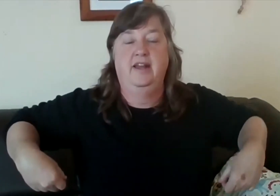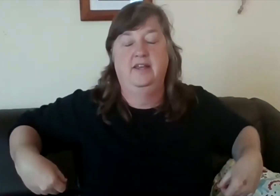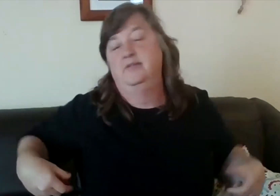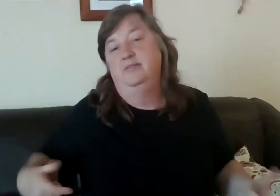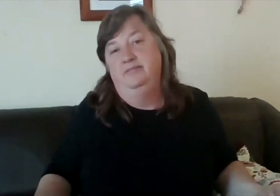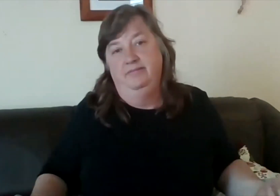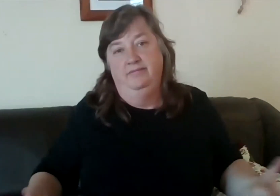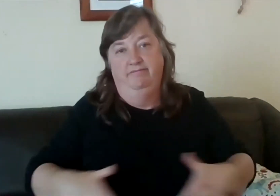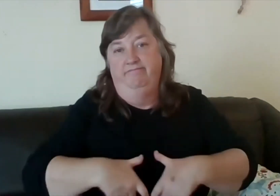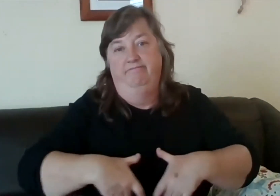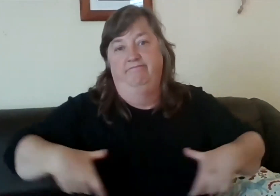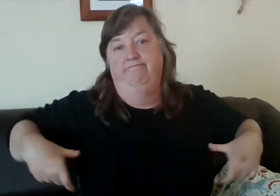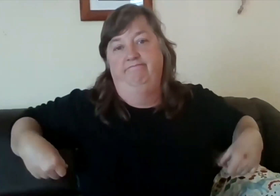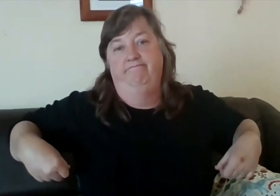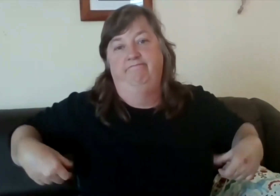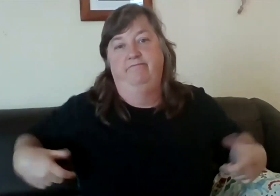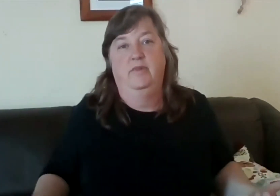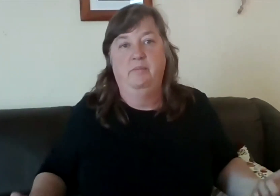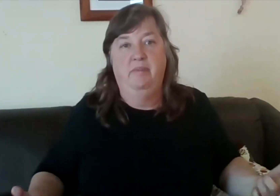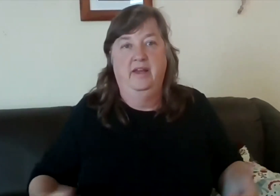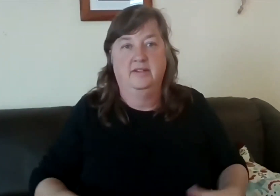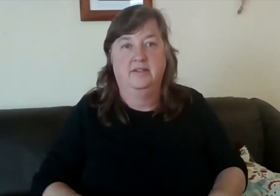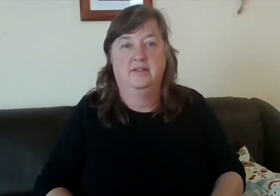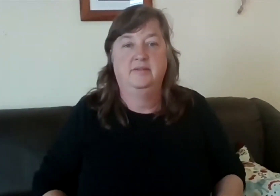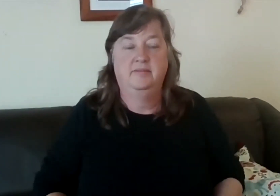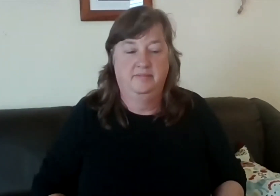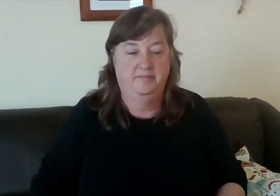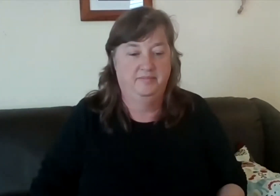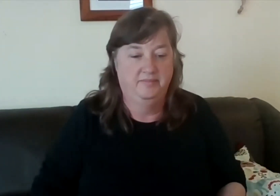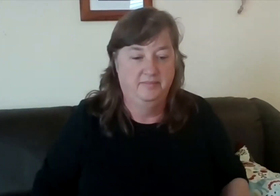indicating a band.